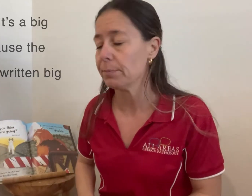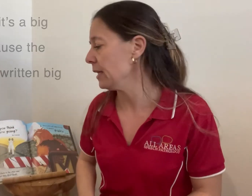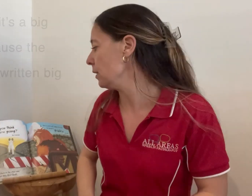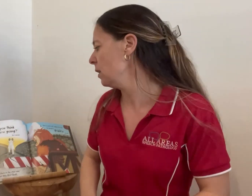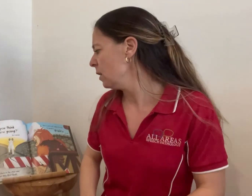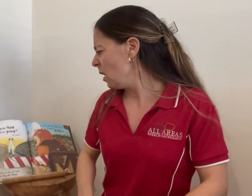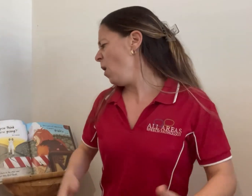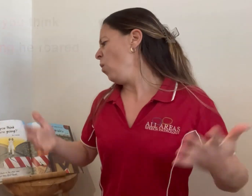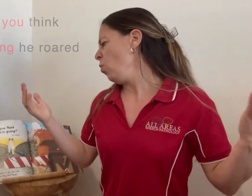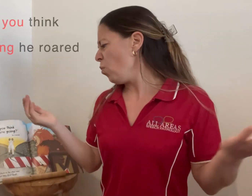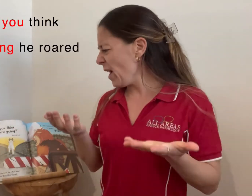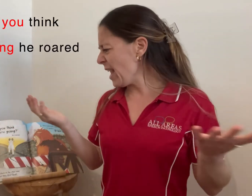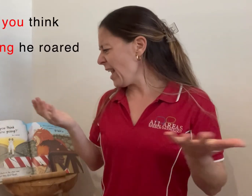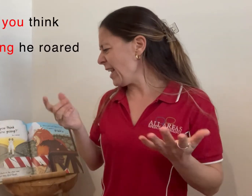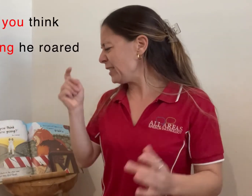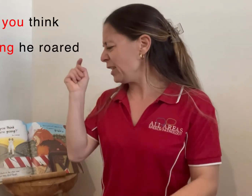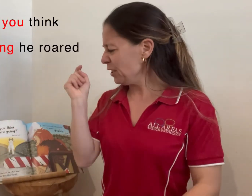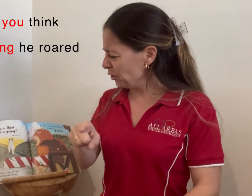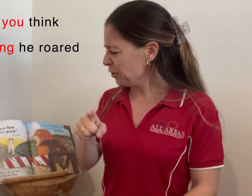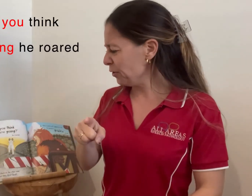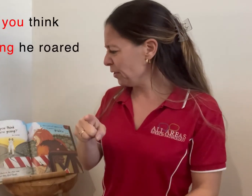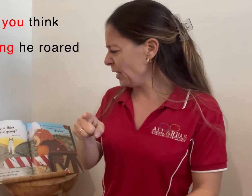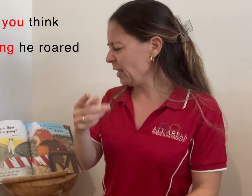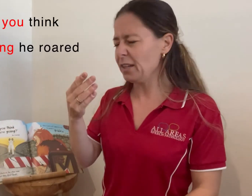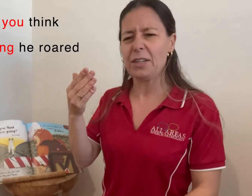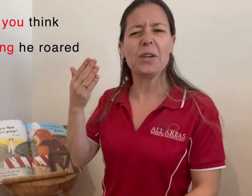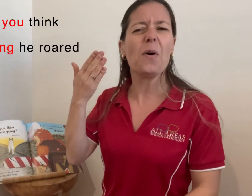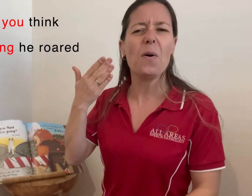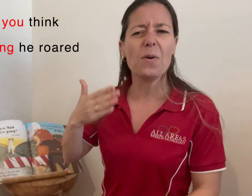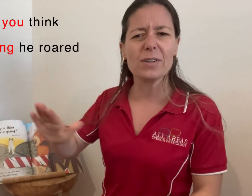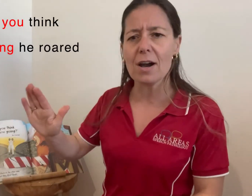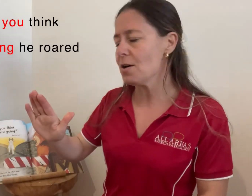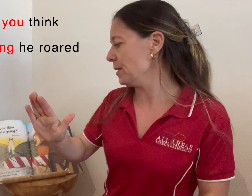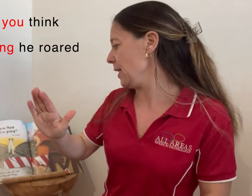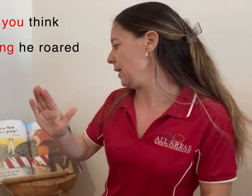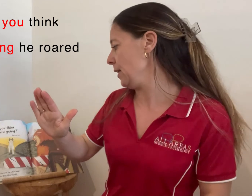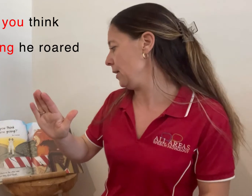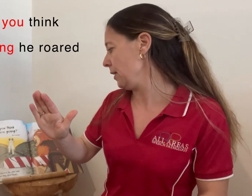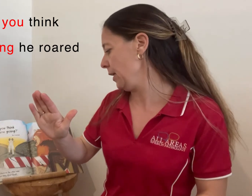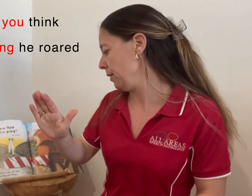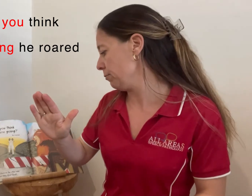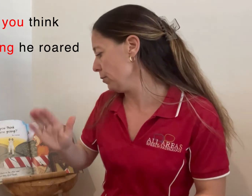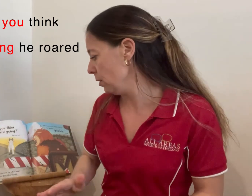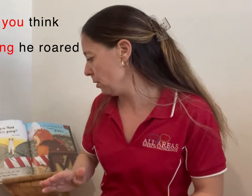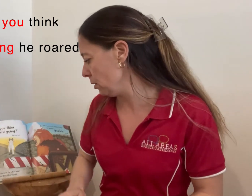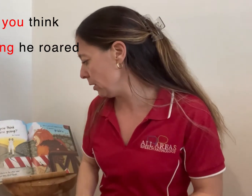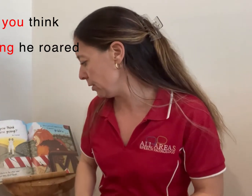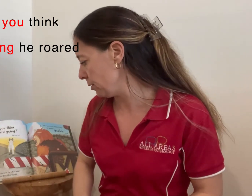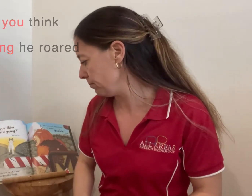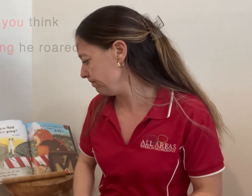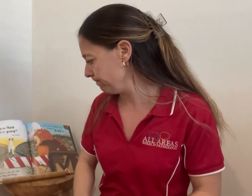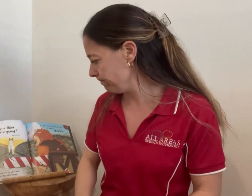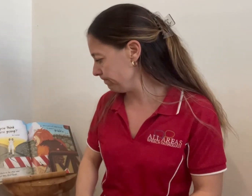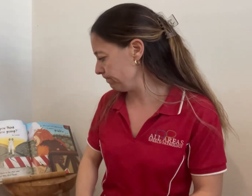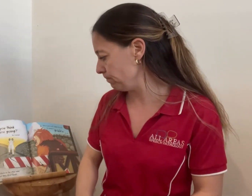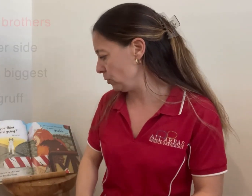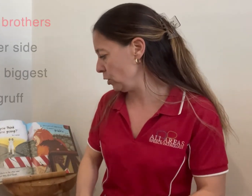big. Where do you think you're going? He roared. To join